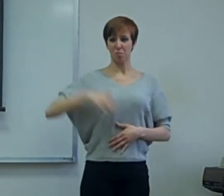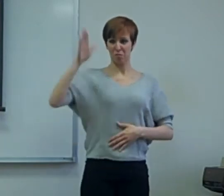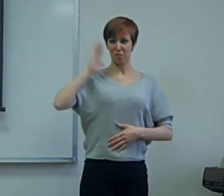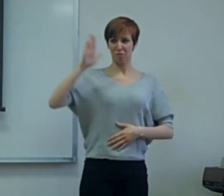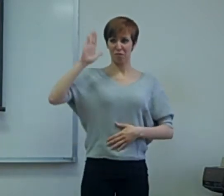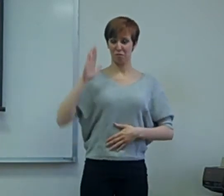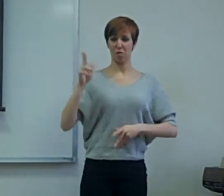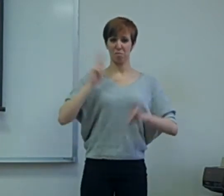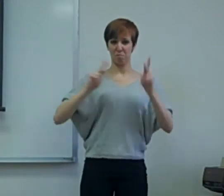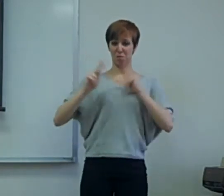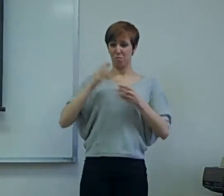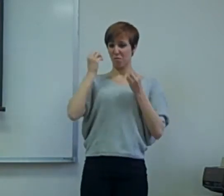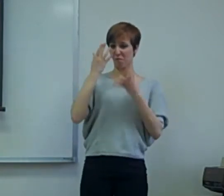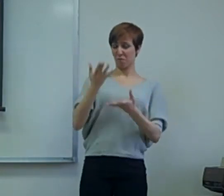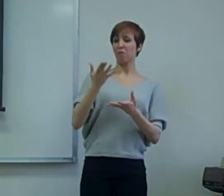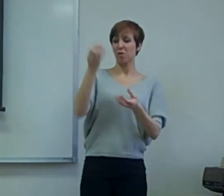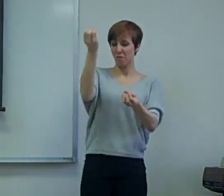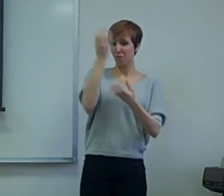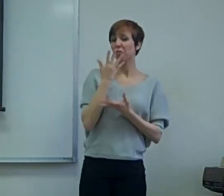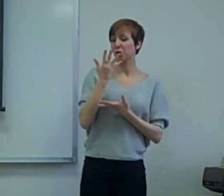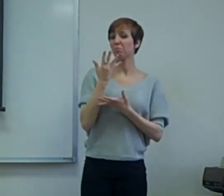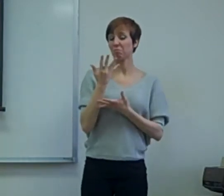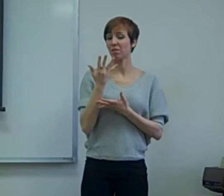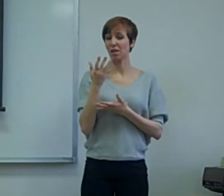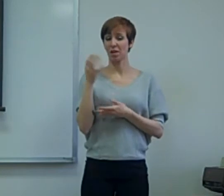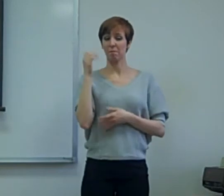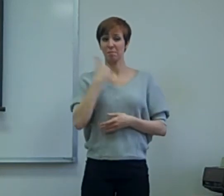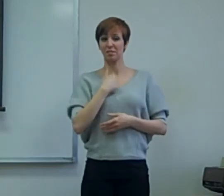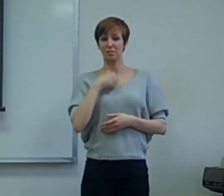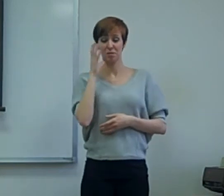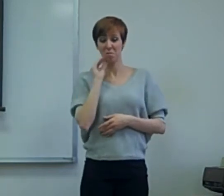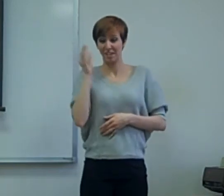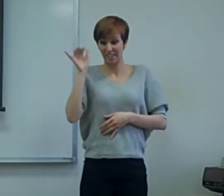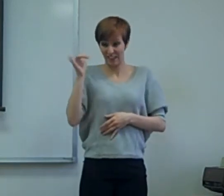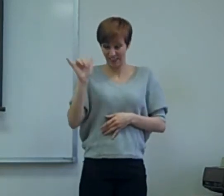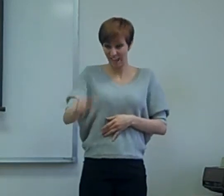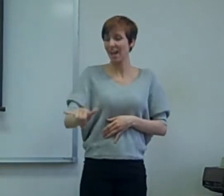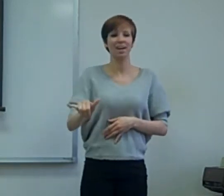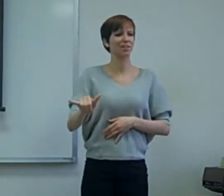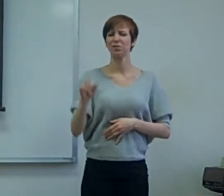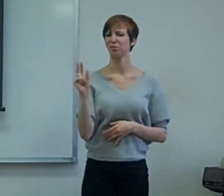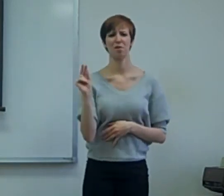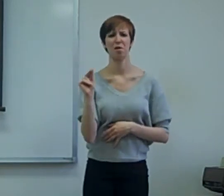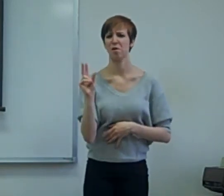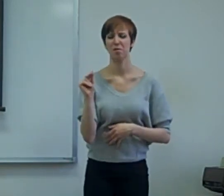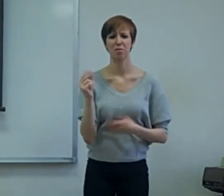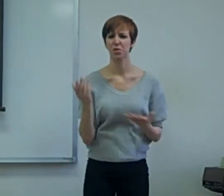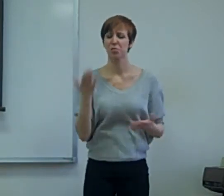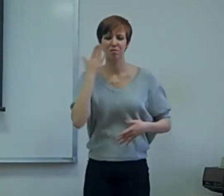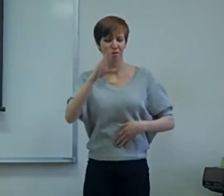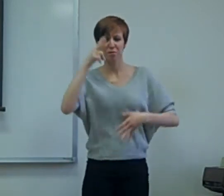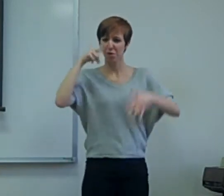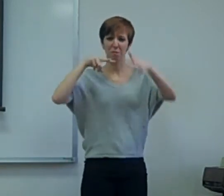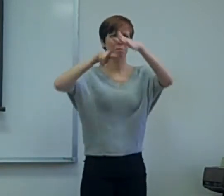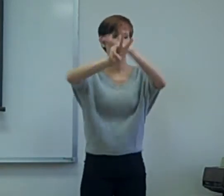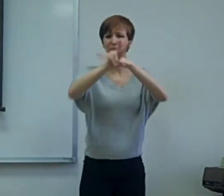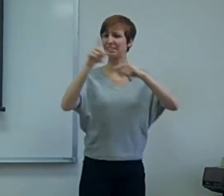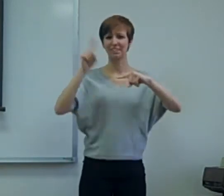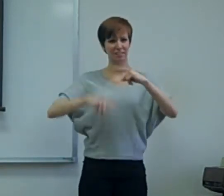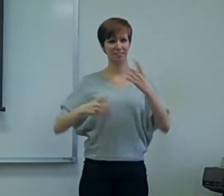happen, So people really do strange things to you sometimes. You may not ever know. I'm sure this kid never knows. And I'm sure if I had